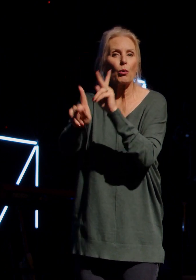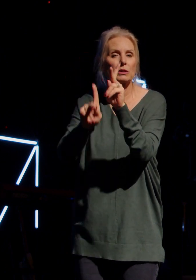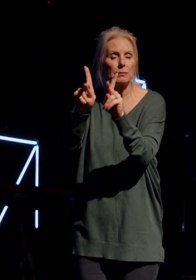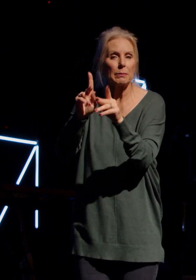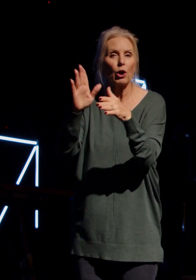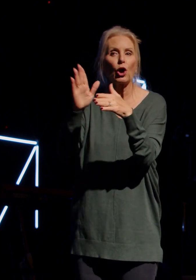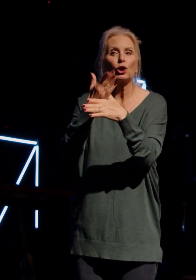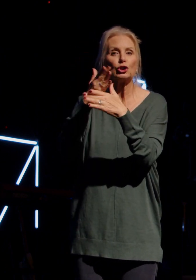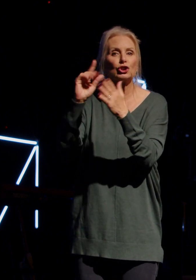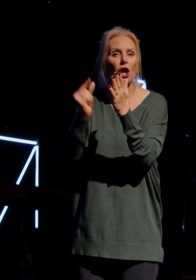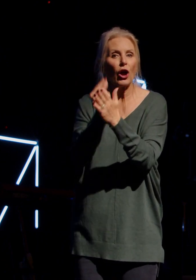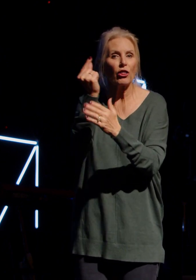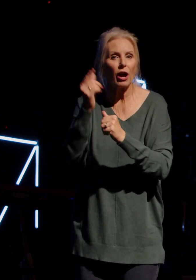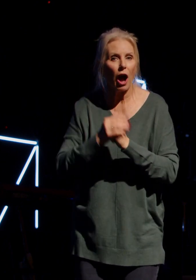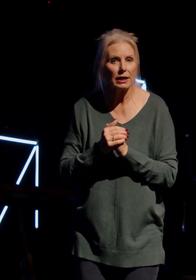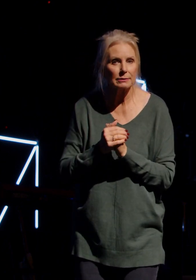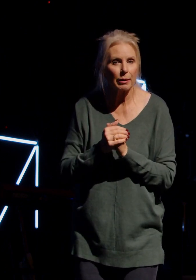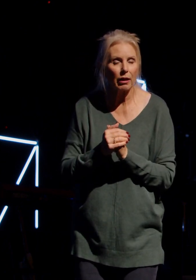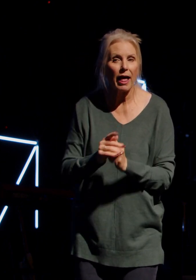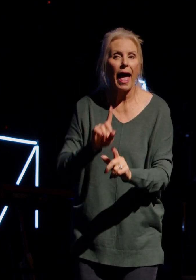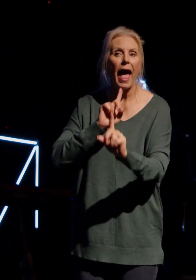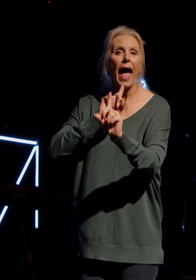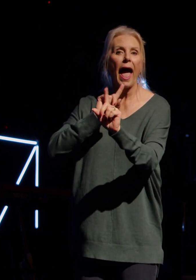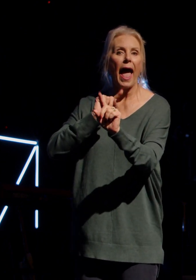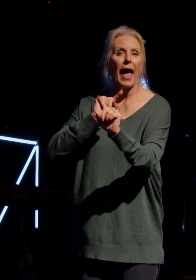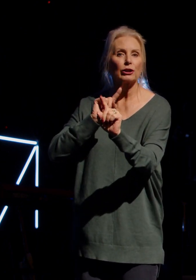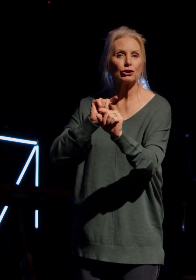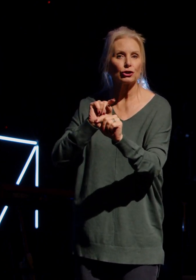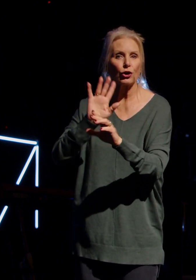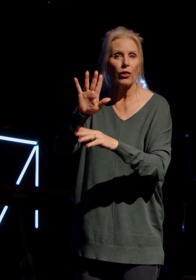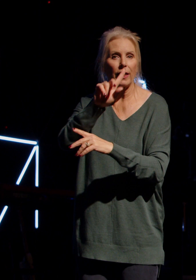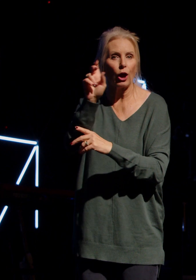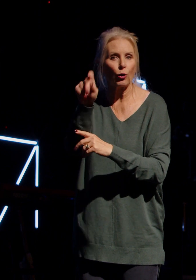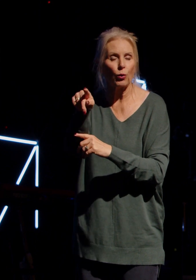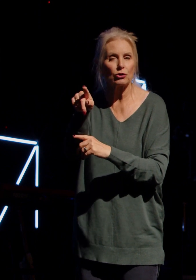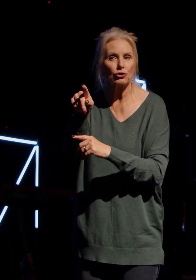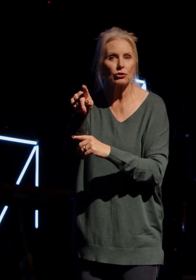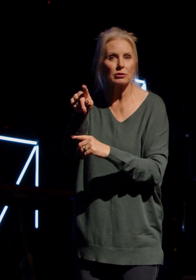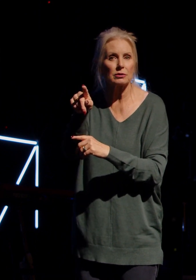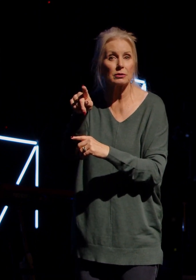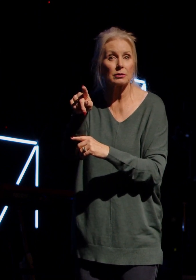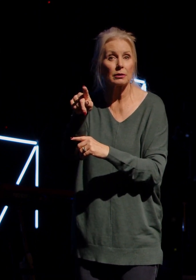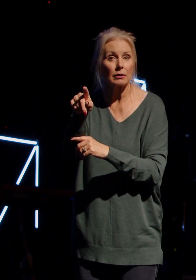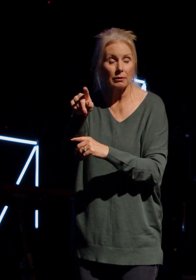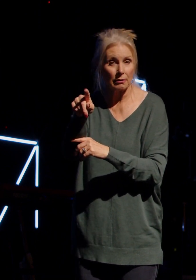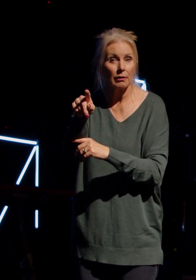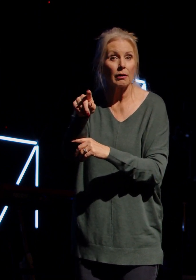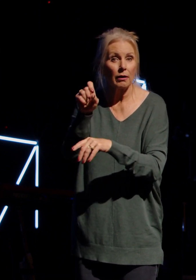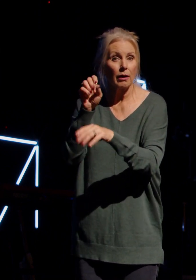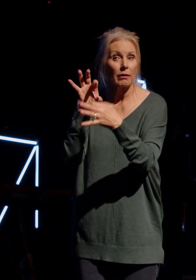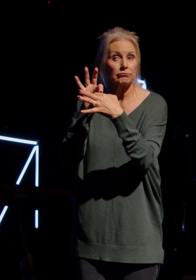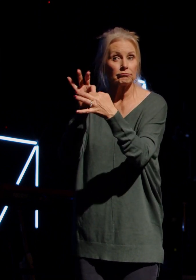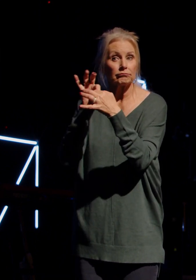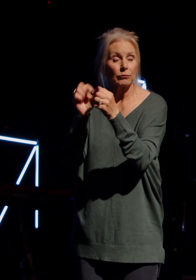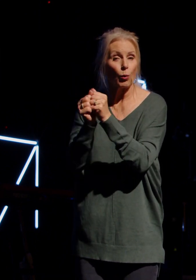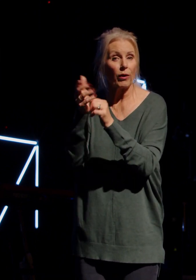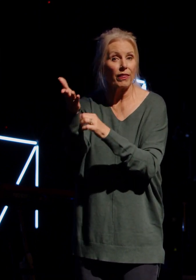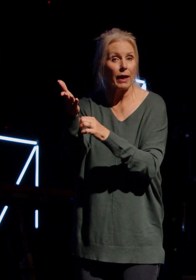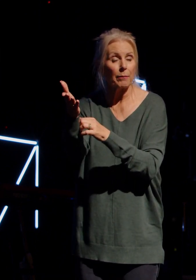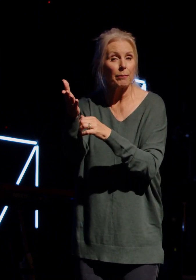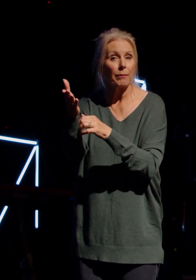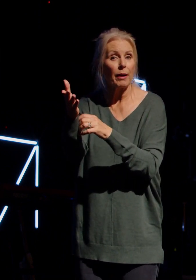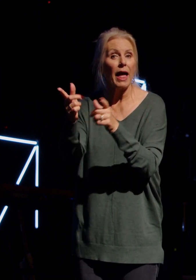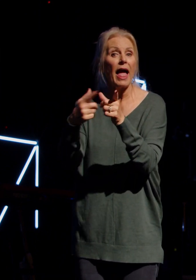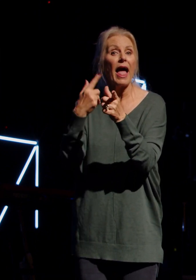with them, answering questions along the way, bringing them to a relationship with Jesus Christ. And now we're following Jesus